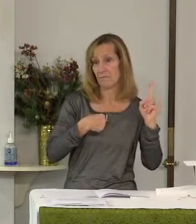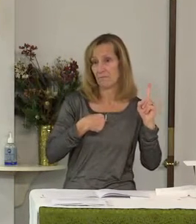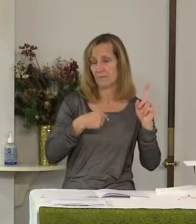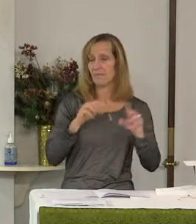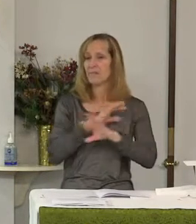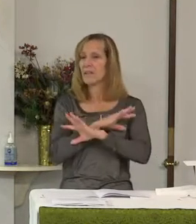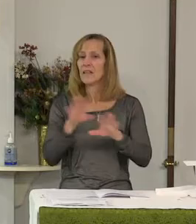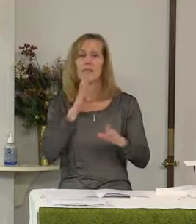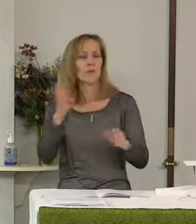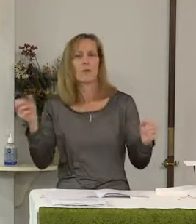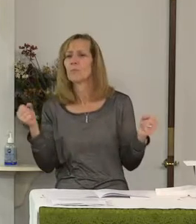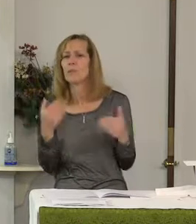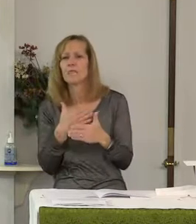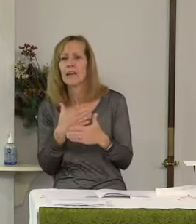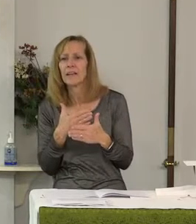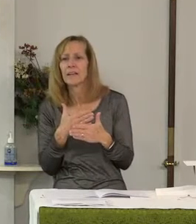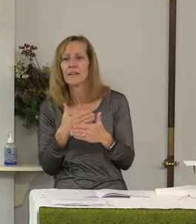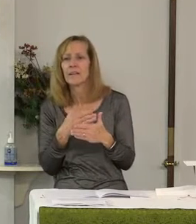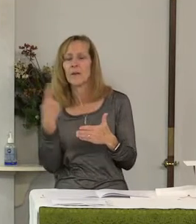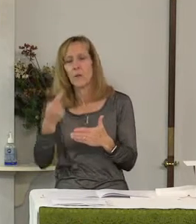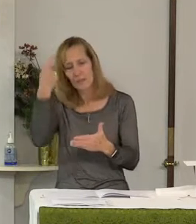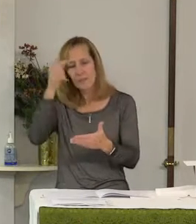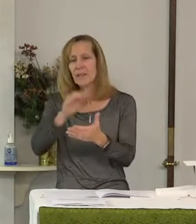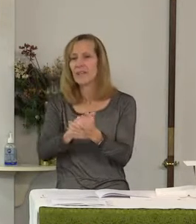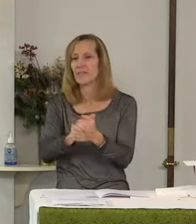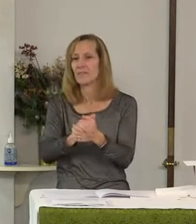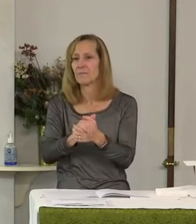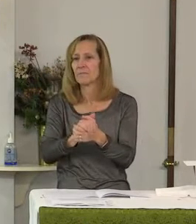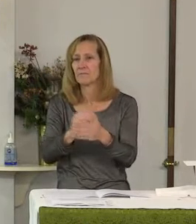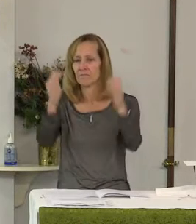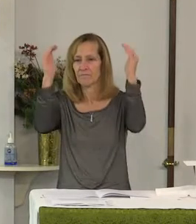Do not be afraid, only believe.